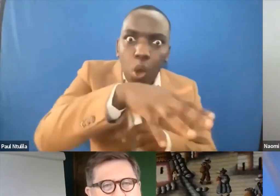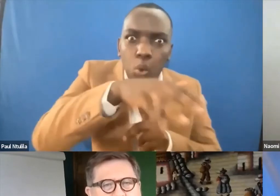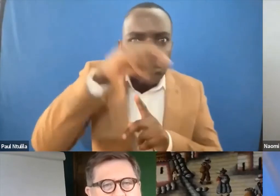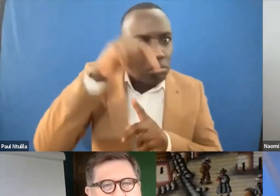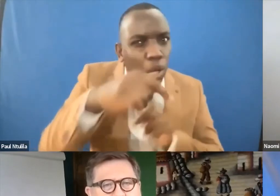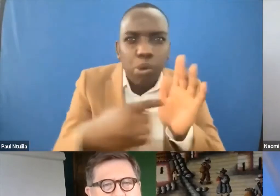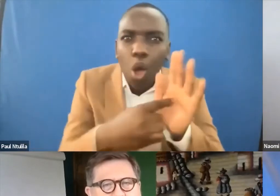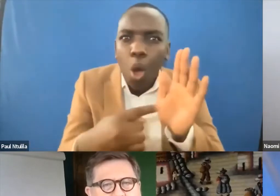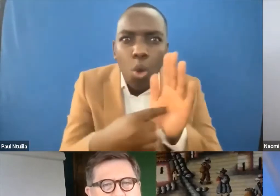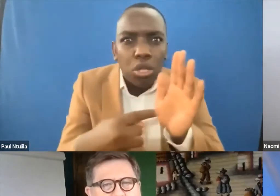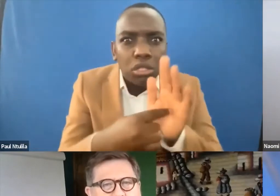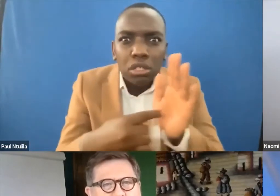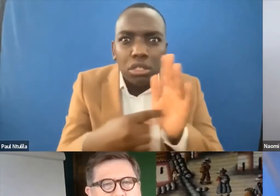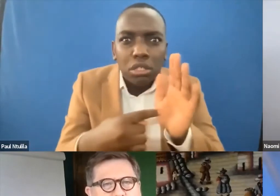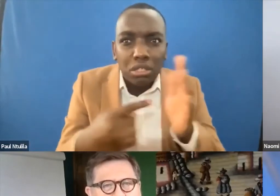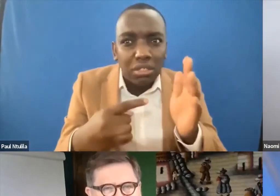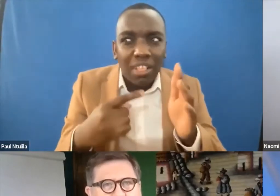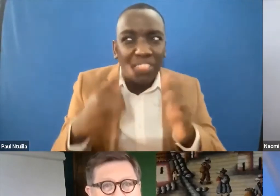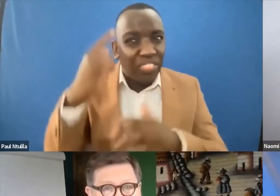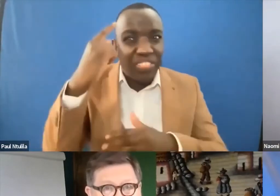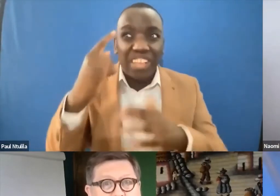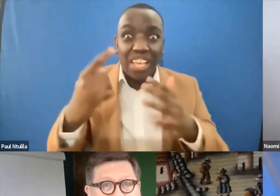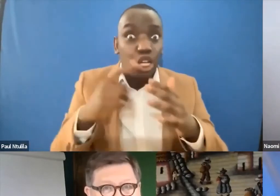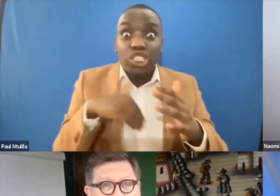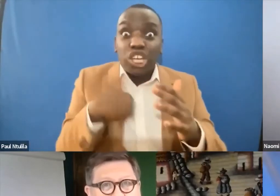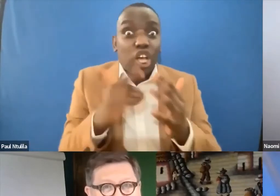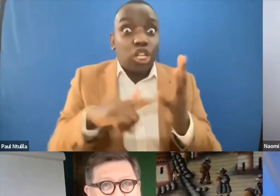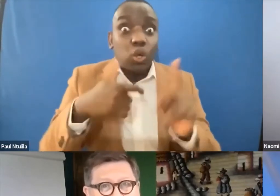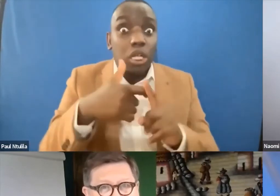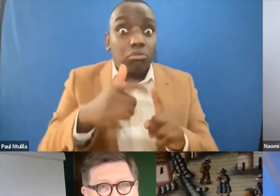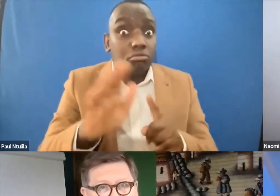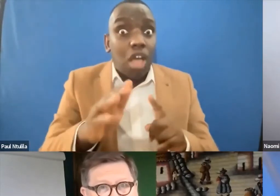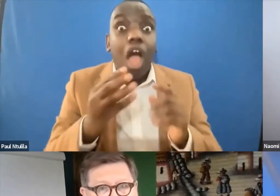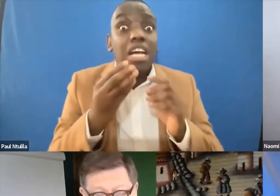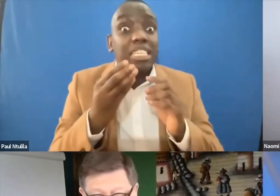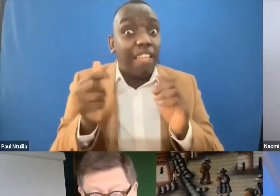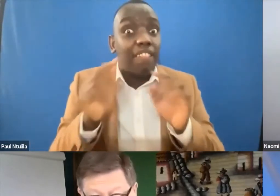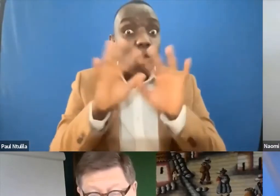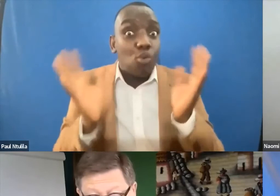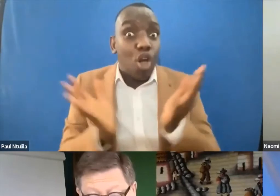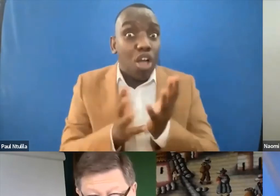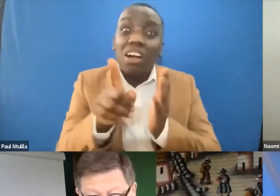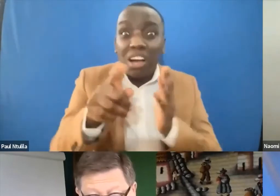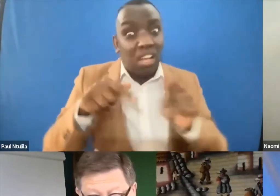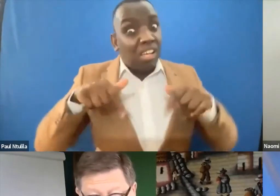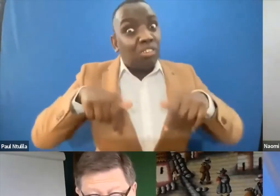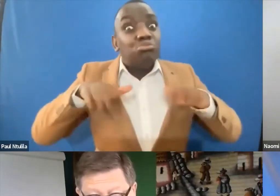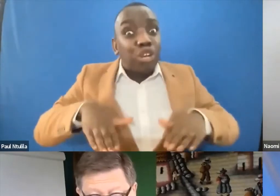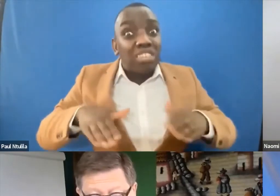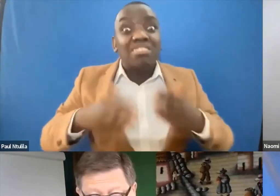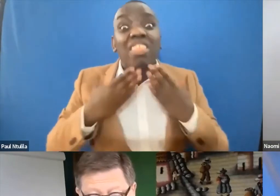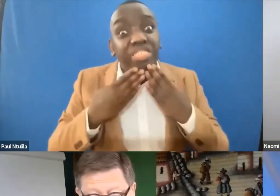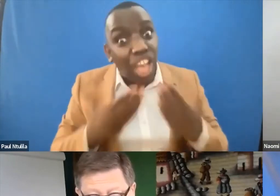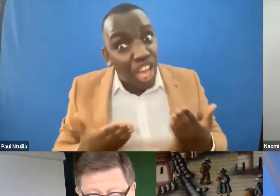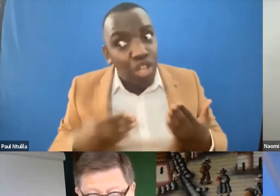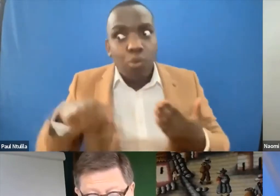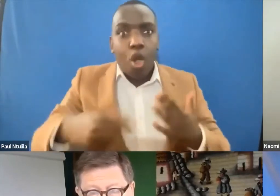there are other people out there who are the same as them, that they can have this influence, that their ideas have value and importance.